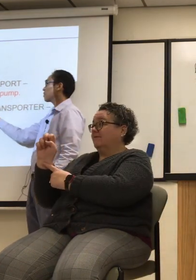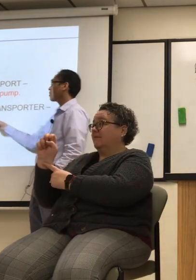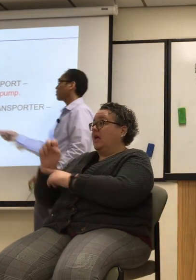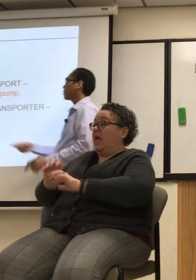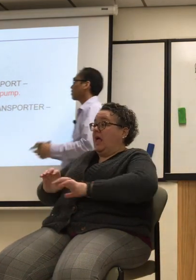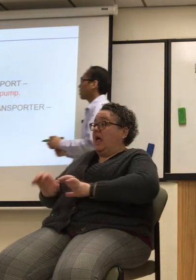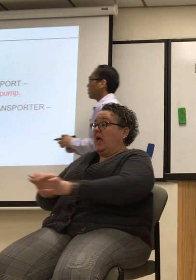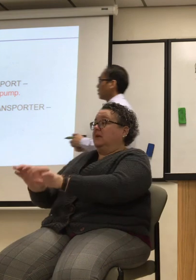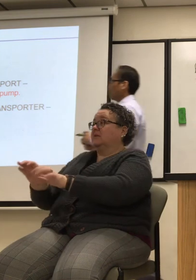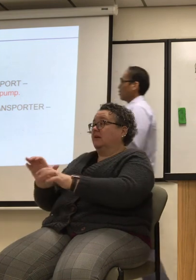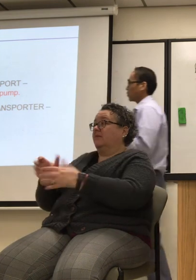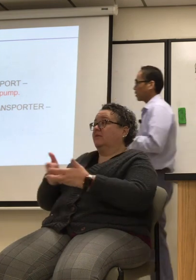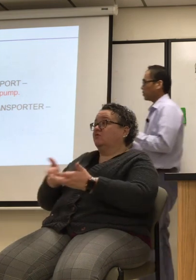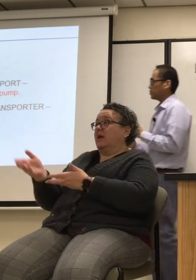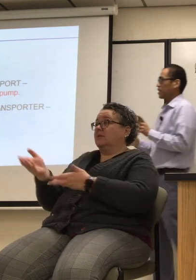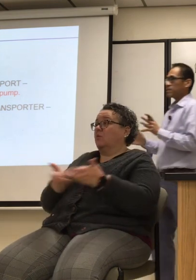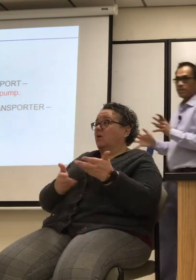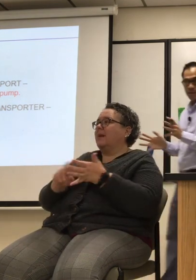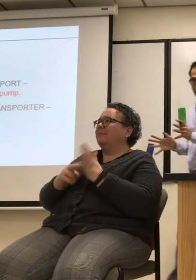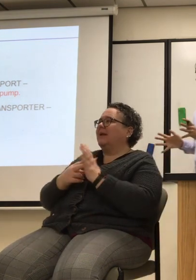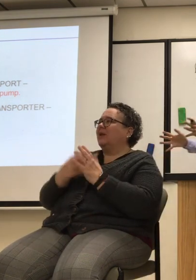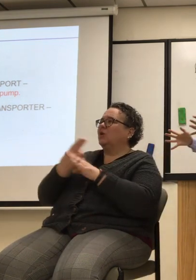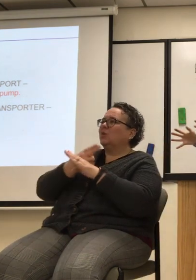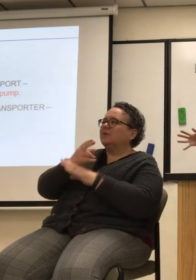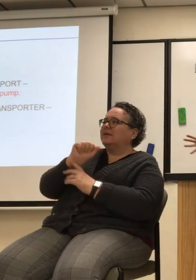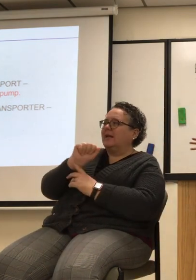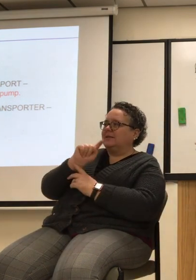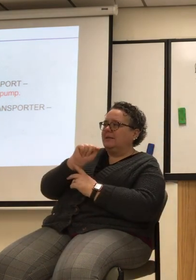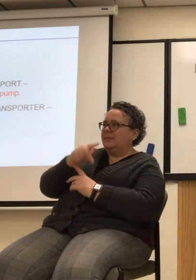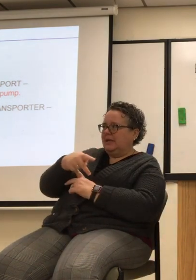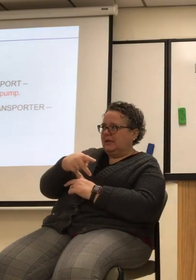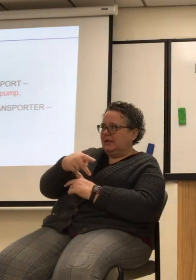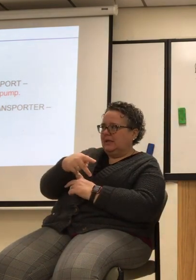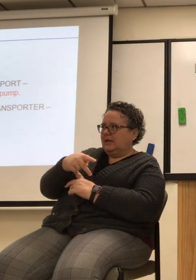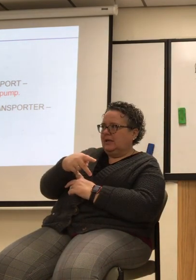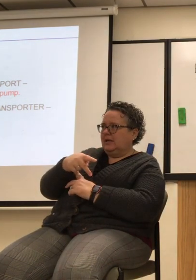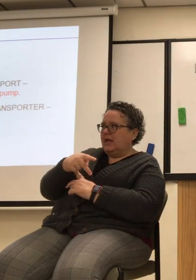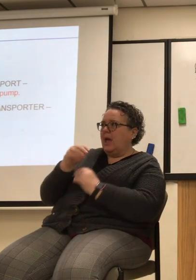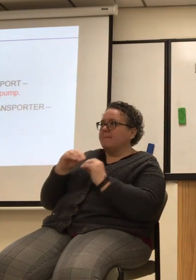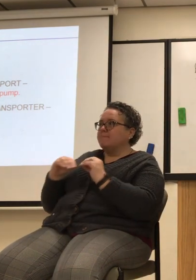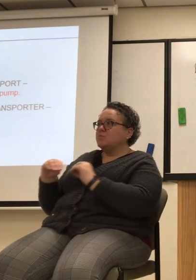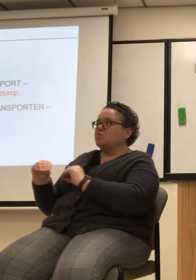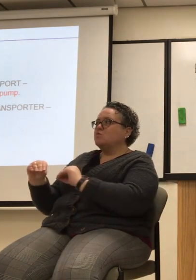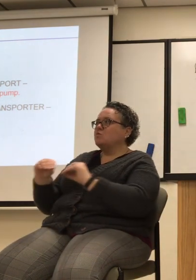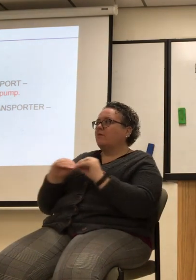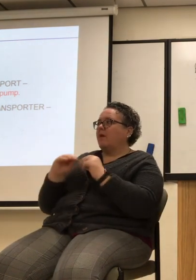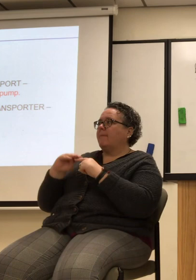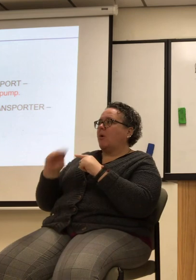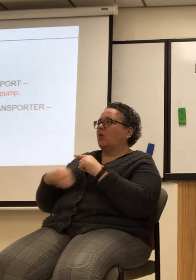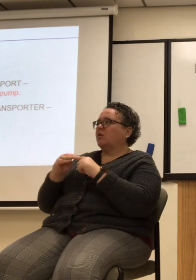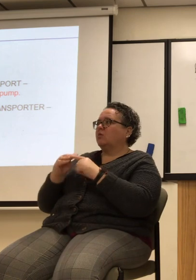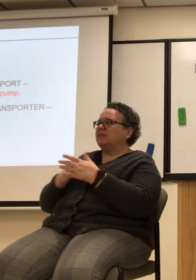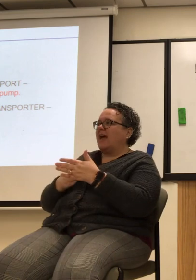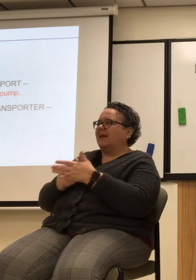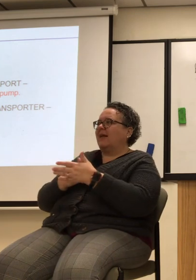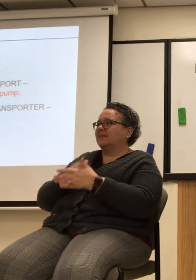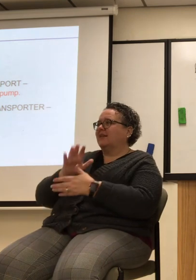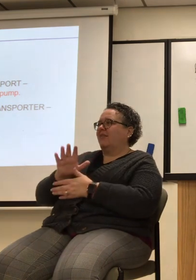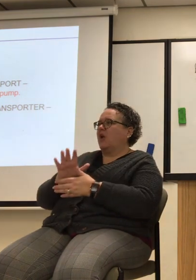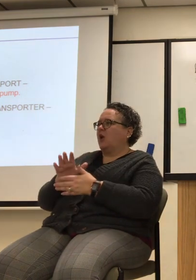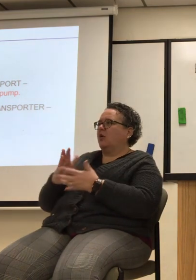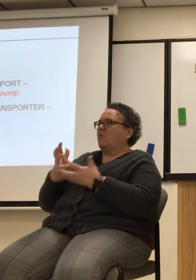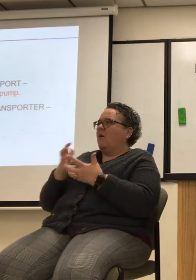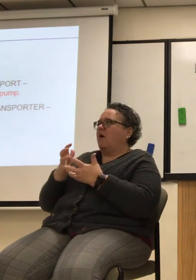transport, you're going to use ATP and you're going to move molecules against their gradient.